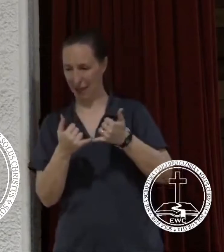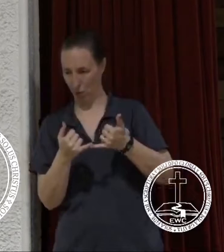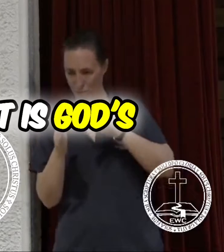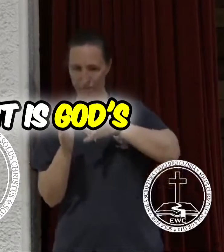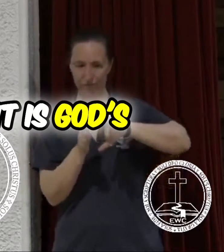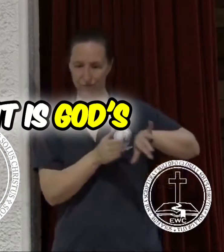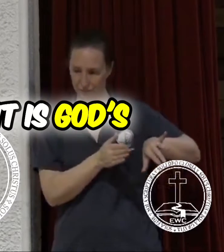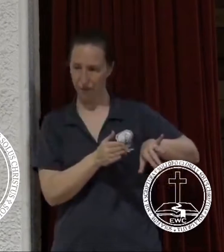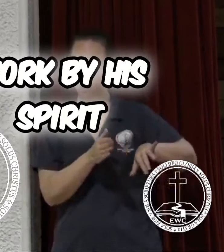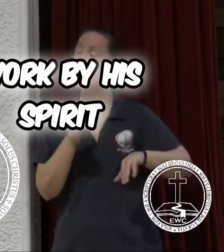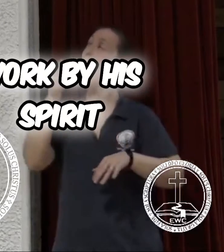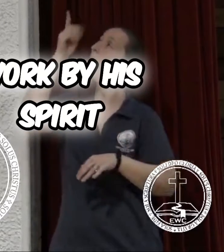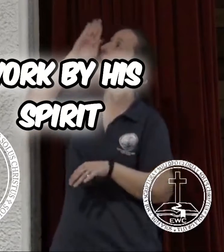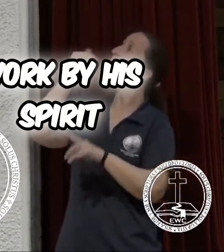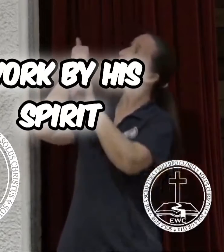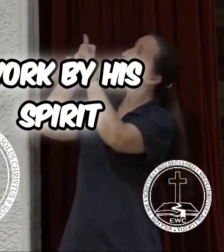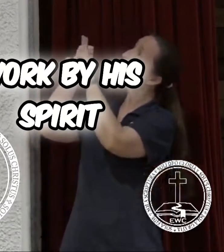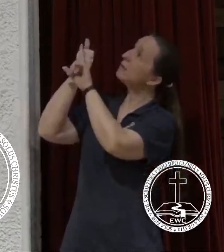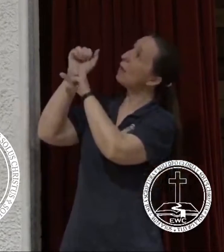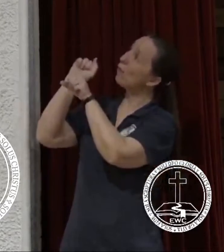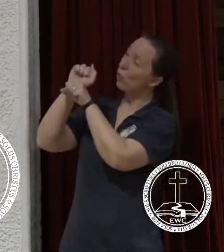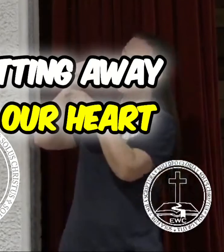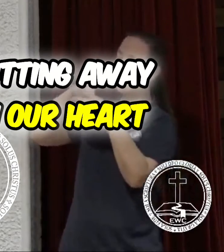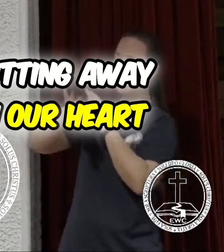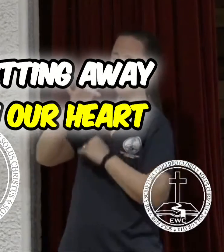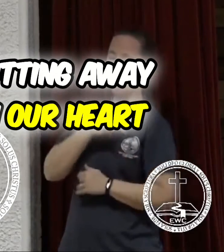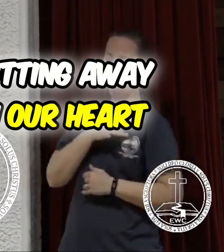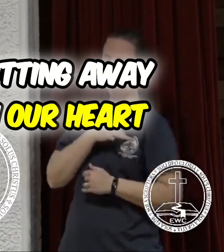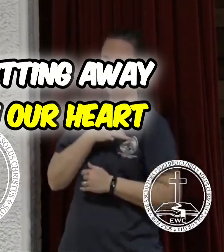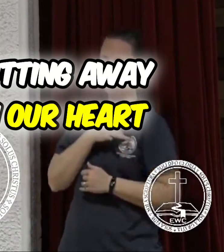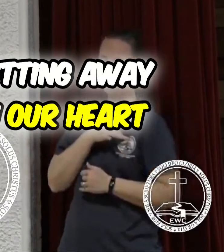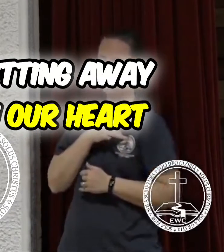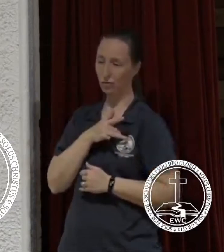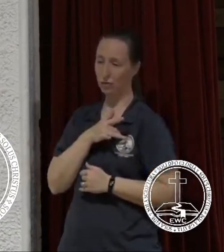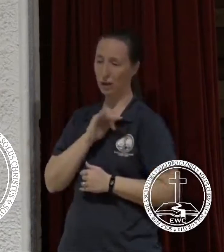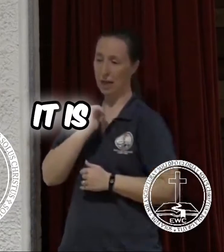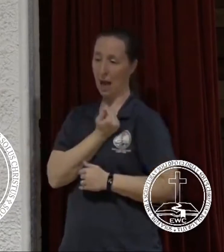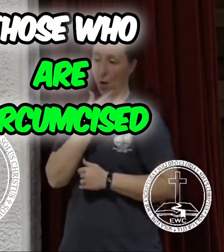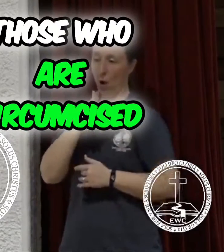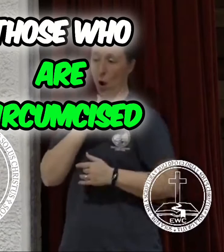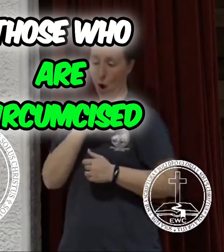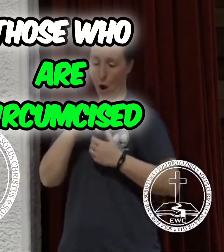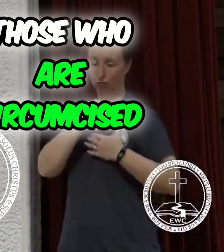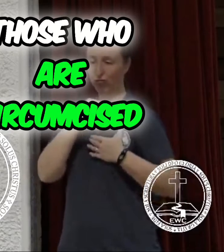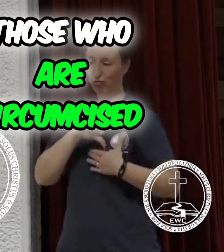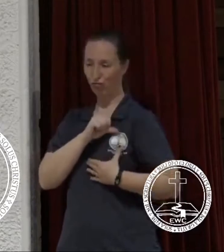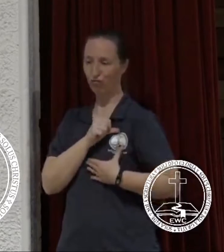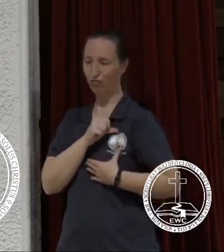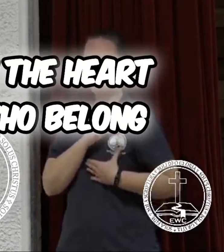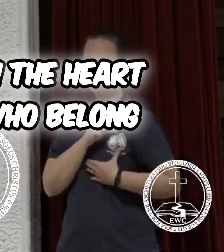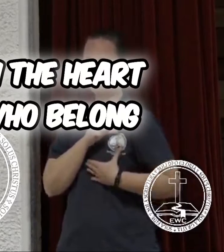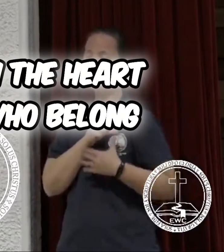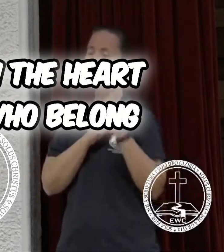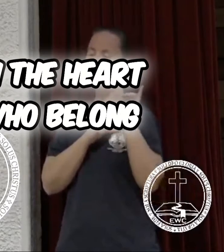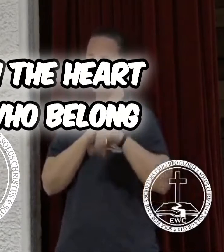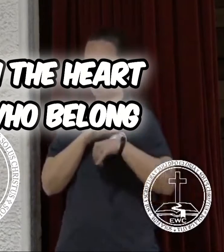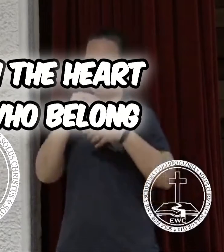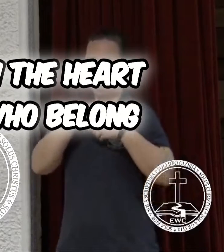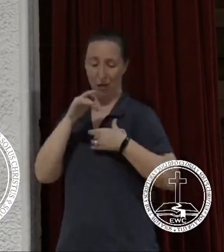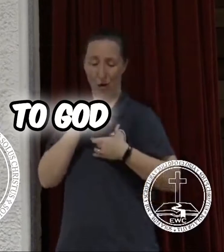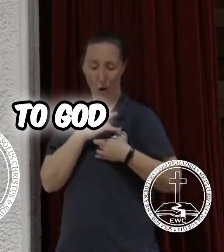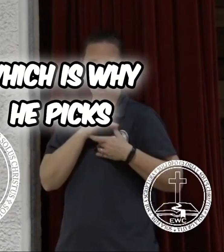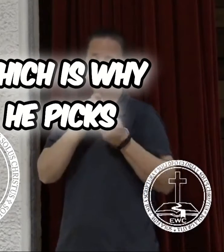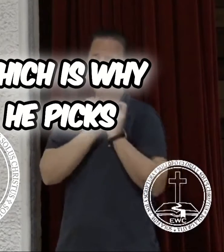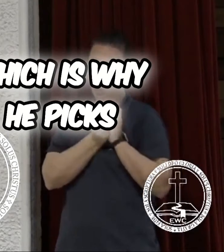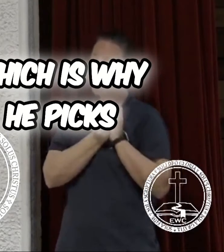flesh. It is God's work by his Spirit cutting away in our heart. It is those who are circumcised in the heart who